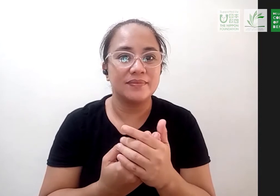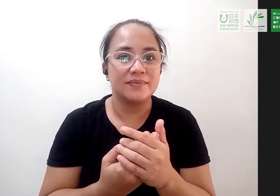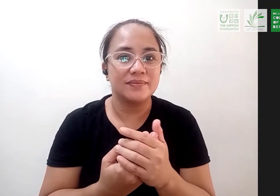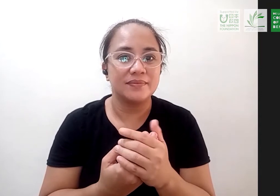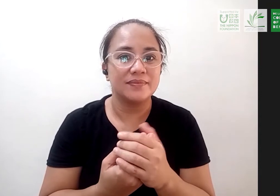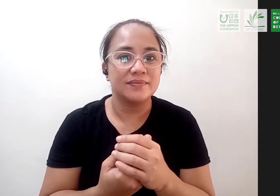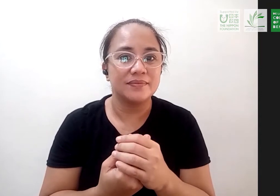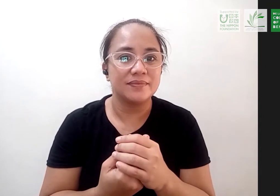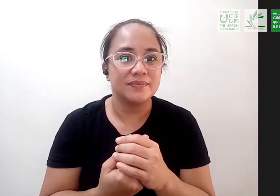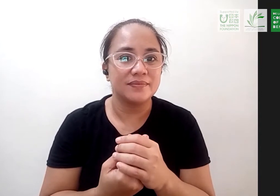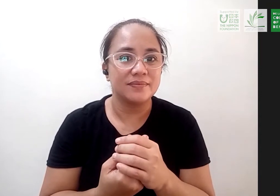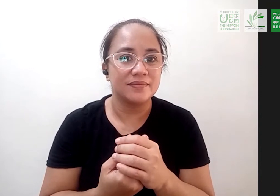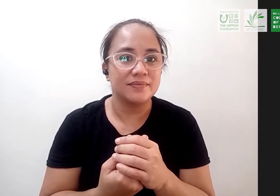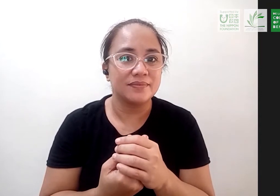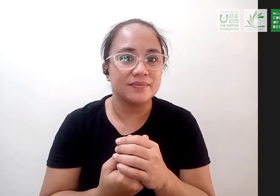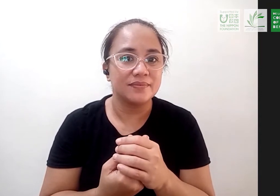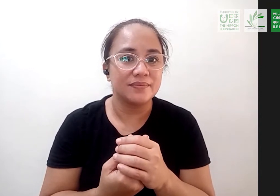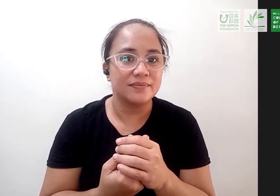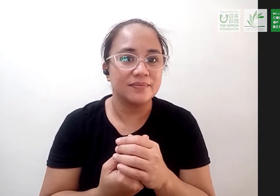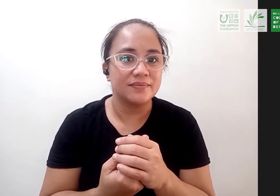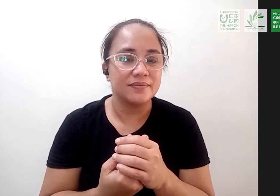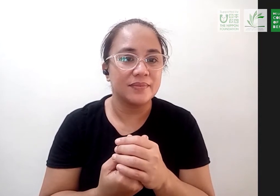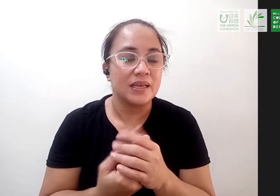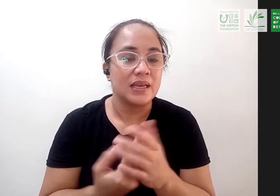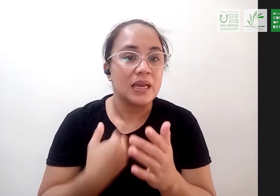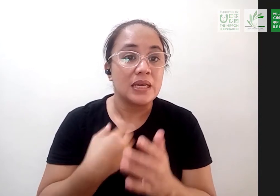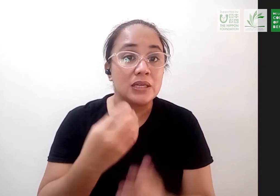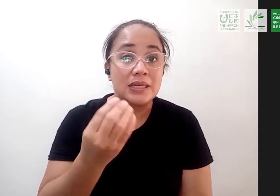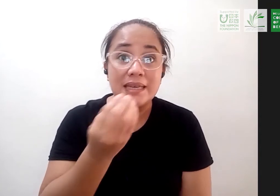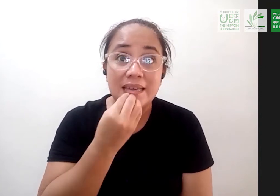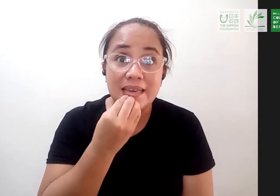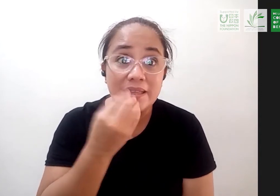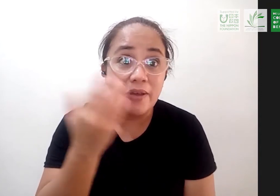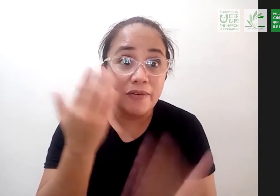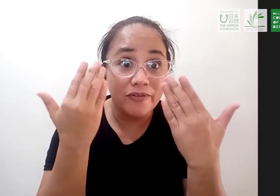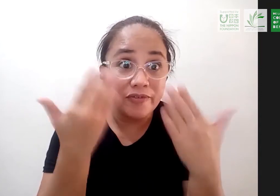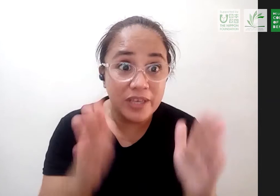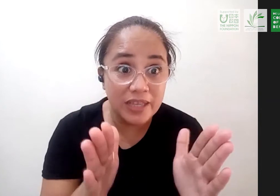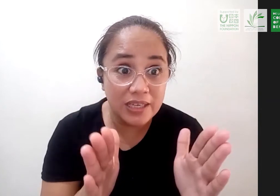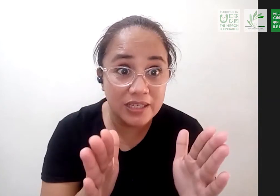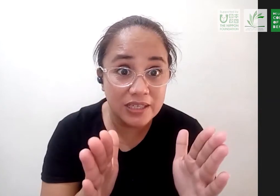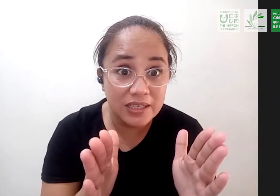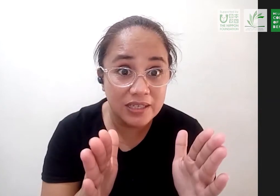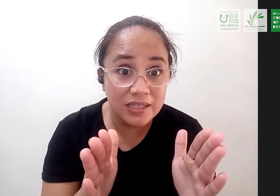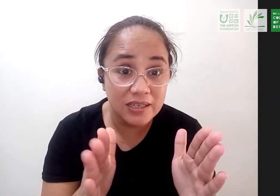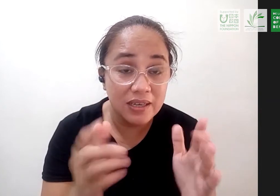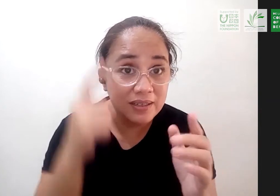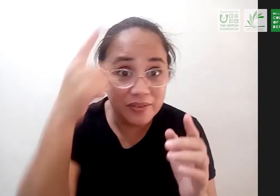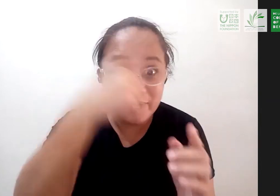you eat finish with the question on the face. Is okay.